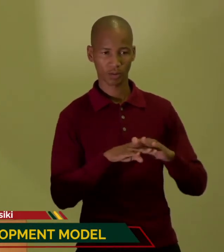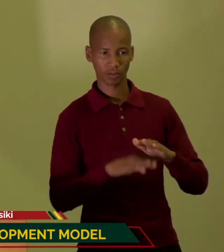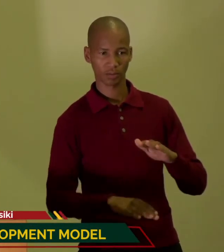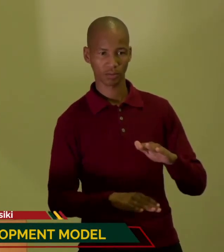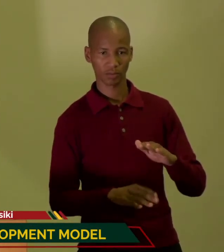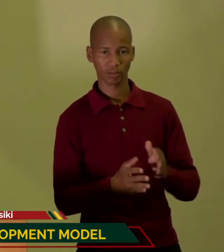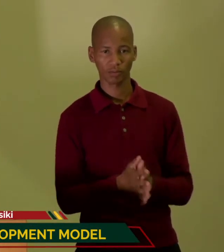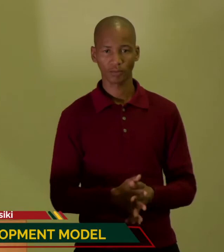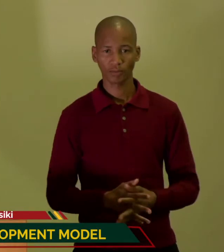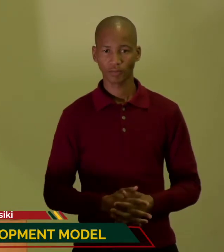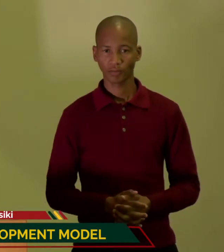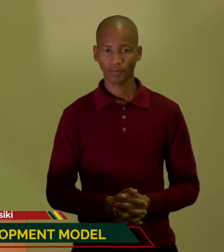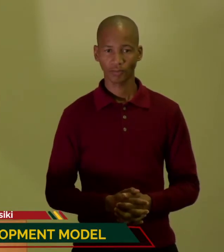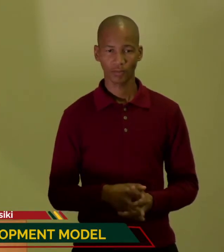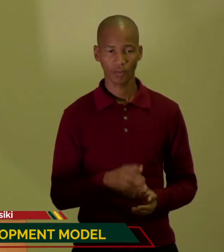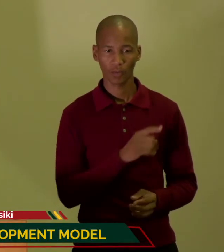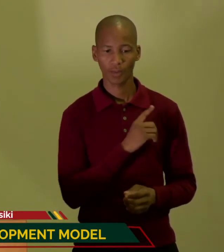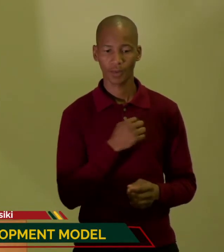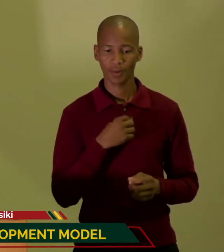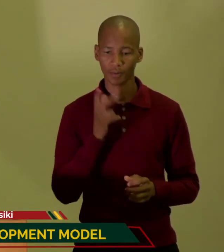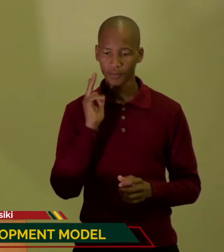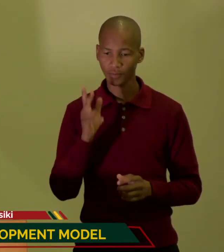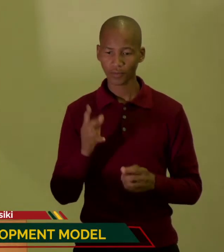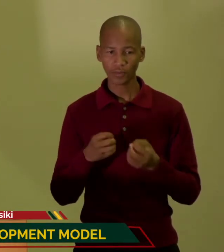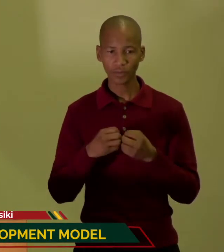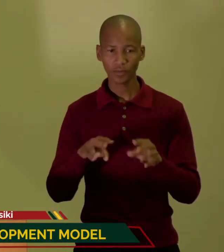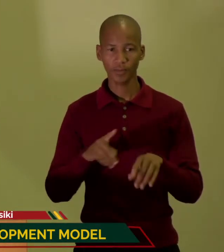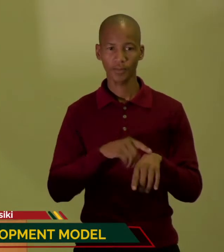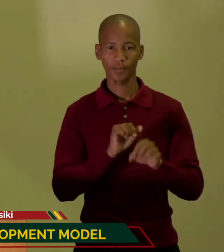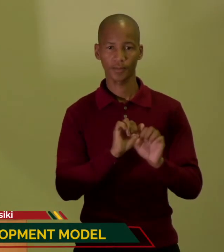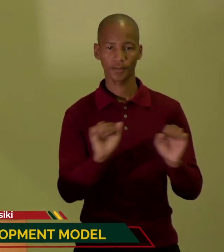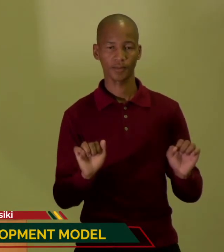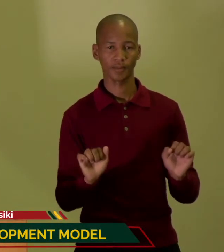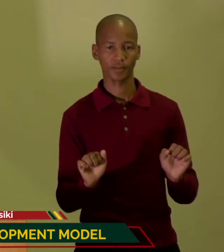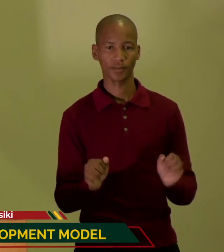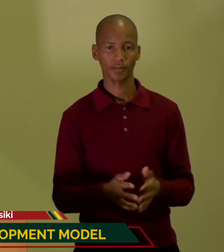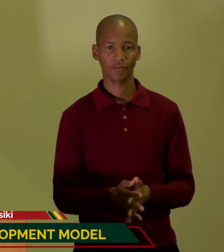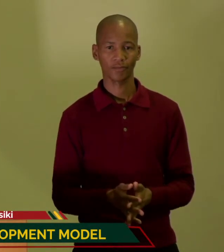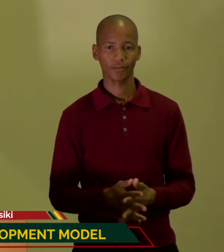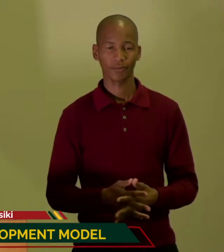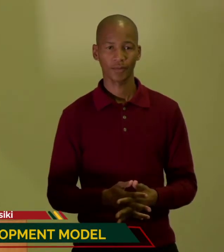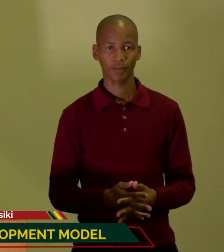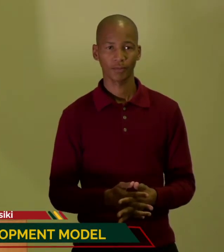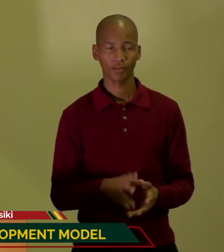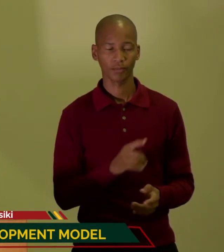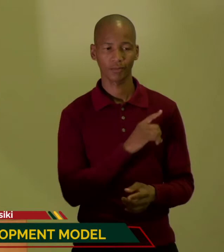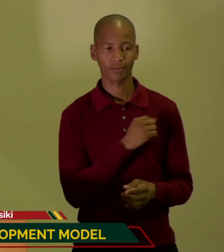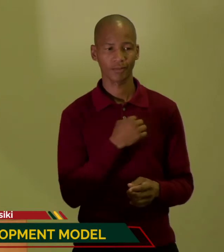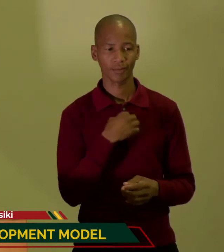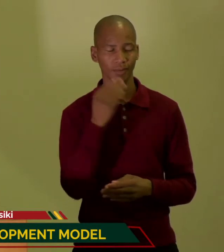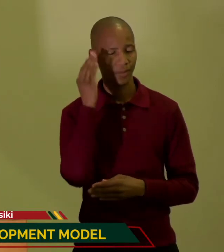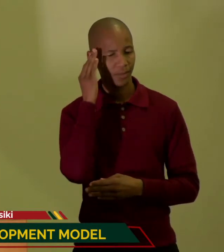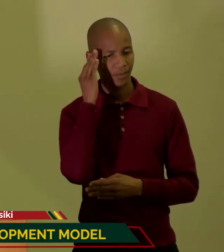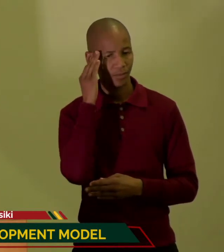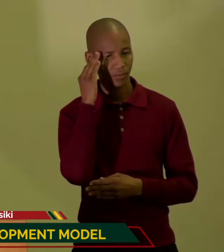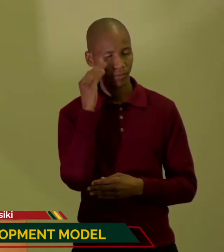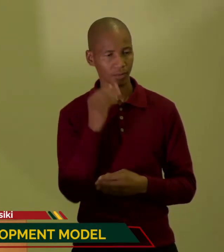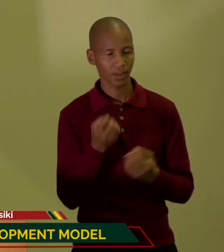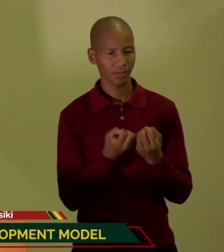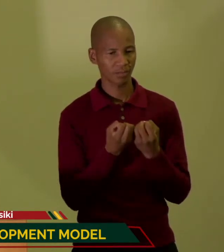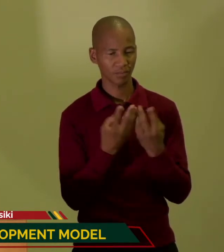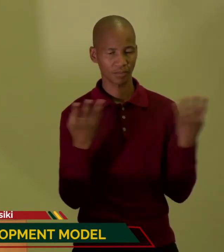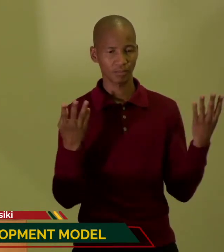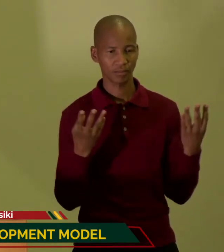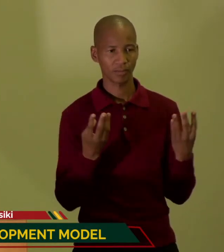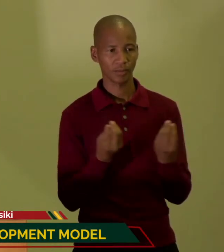I would not want to waste your time because there's a lot that I think we should inform